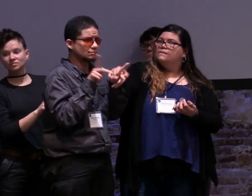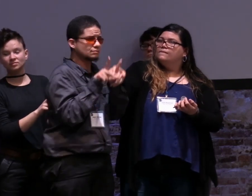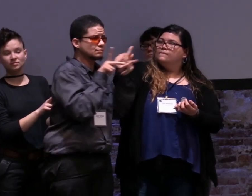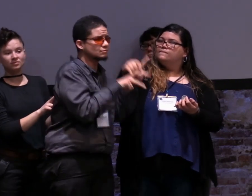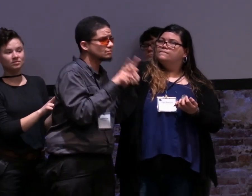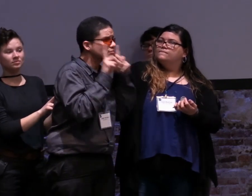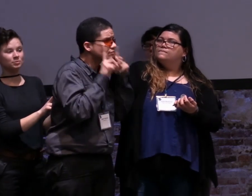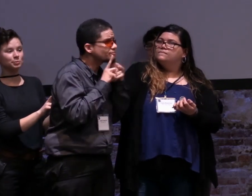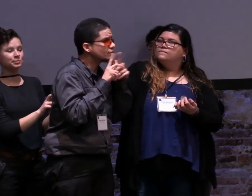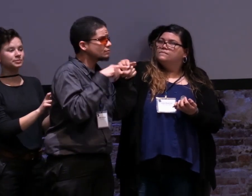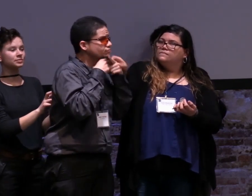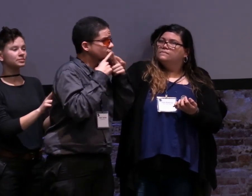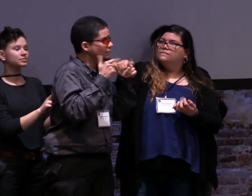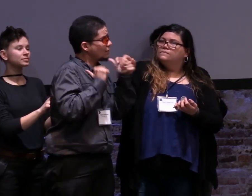partners who would buy into my dream